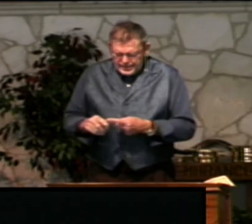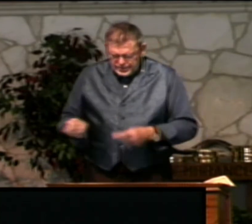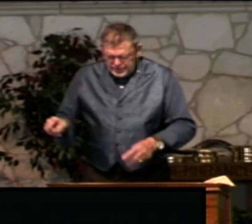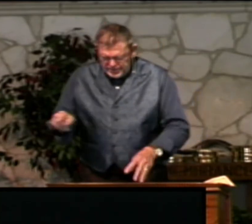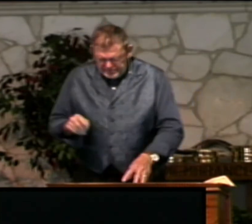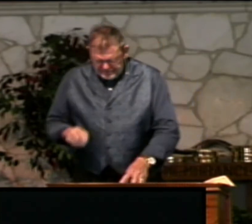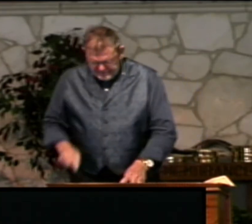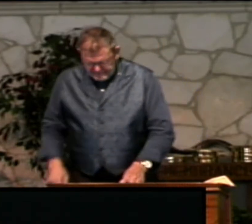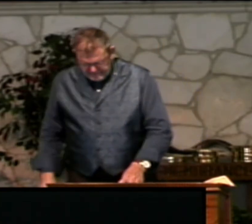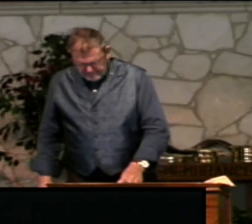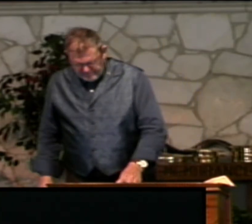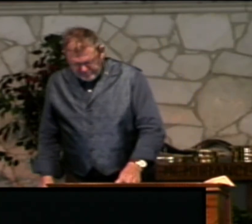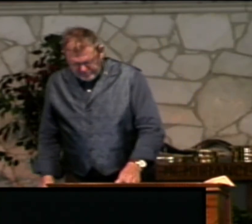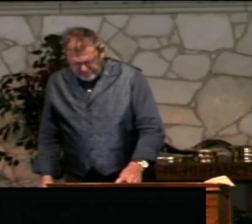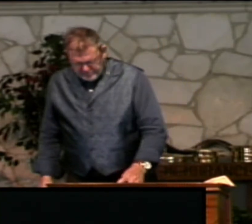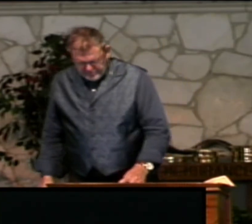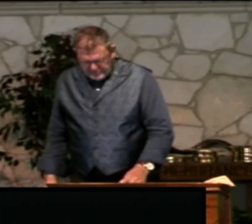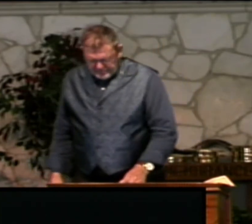be added unto you."